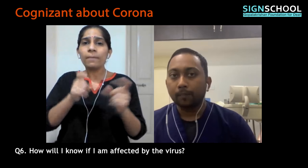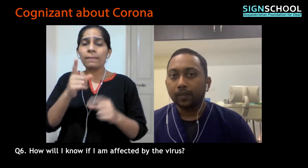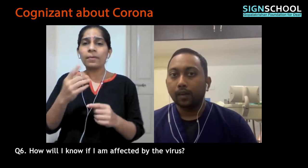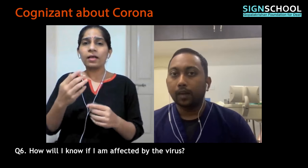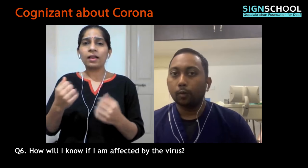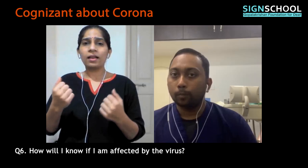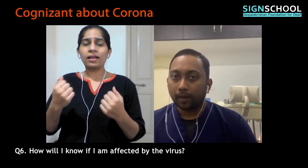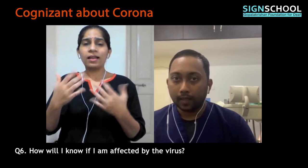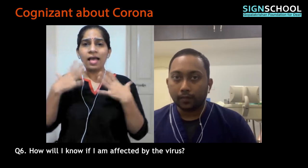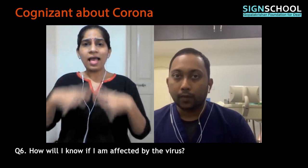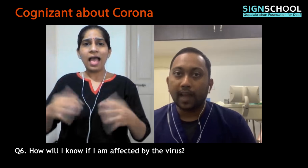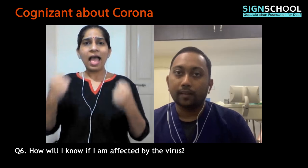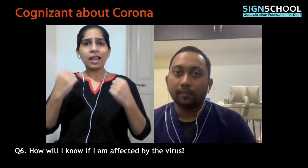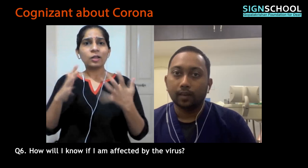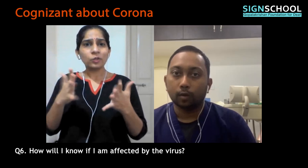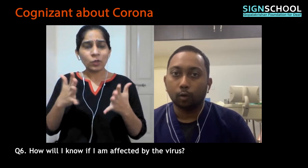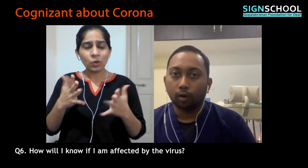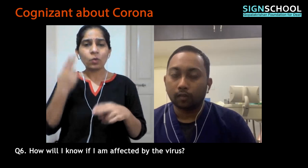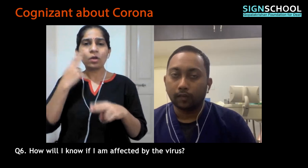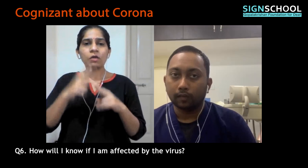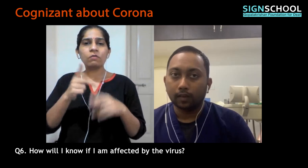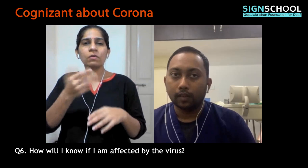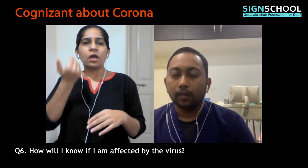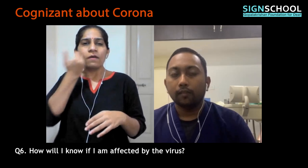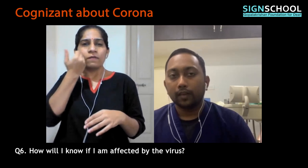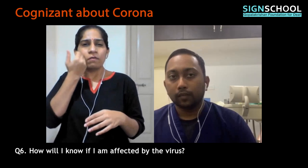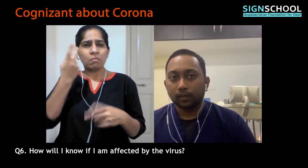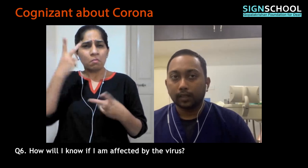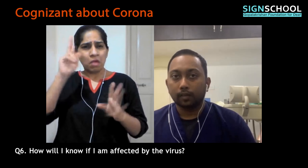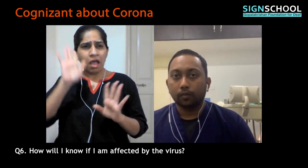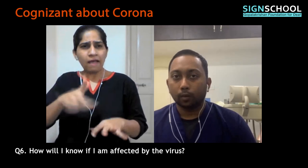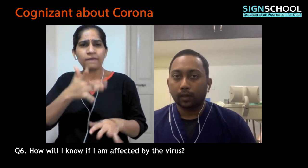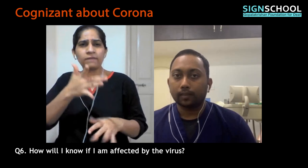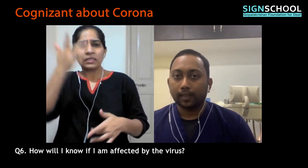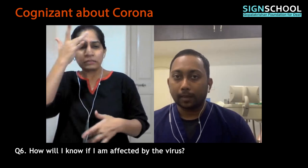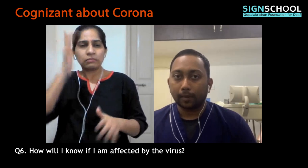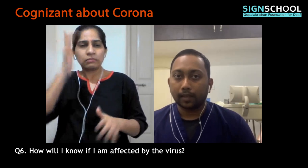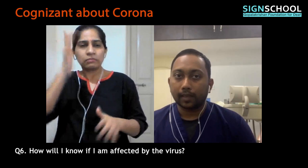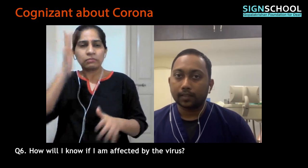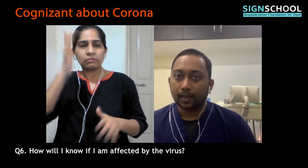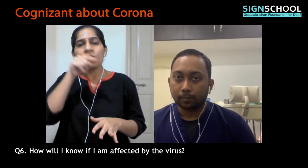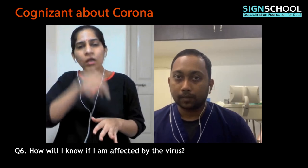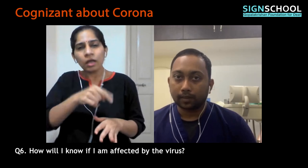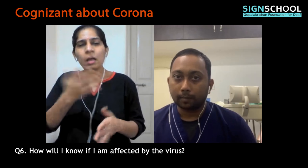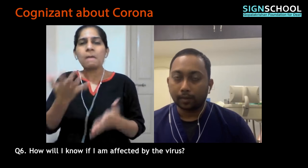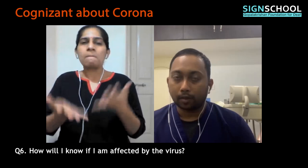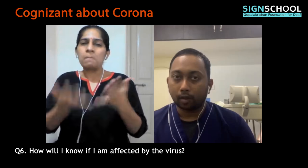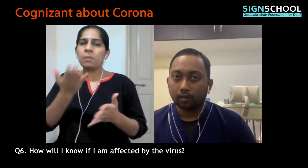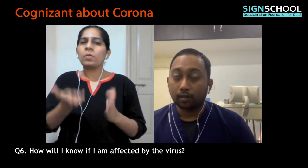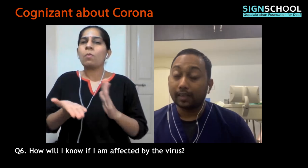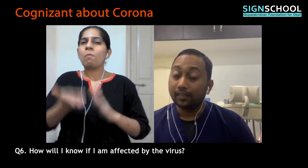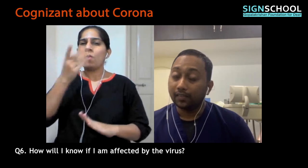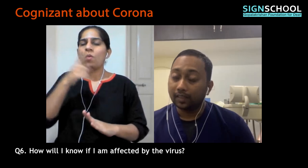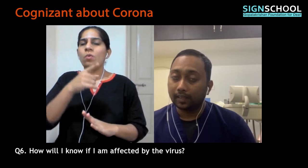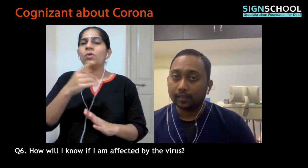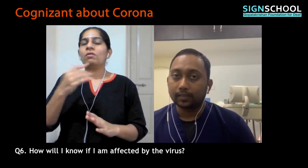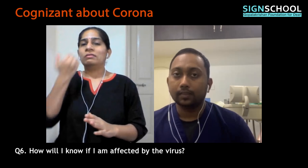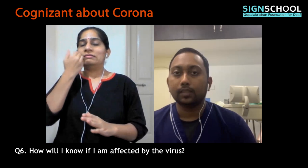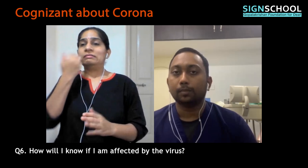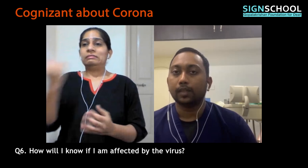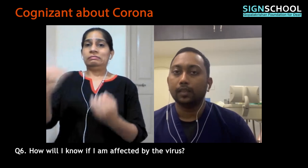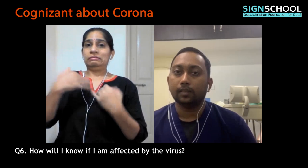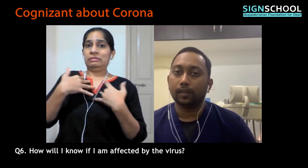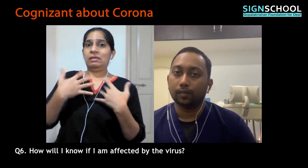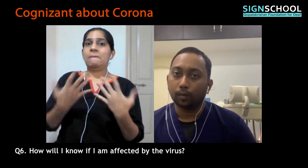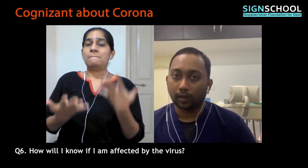don't panic. Don't panic if you have cold or fever. Wait for 3 to 4 days. Take medication as prescribed by doctor. If it